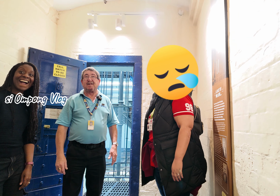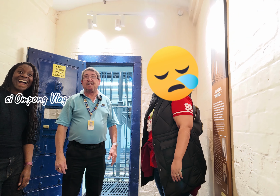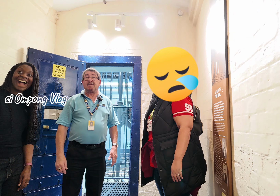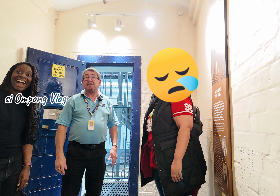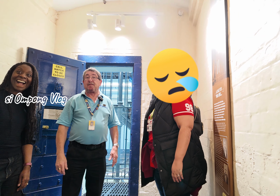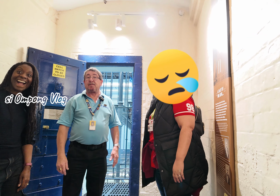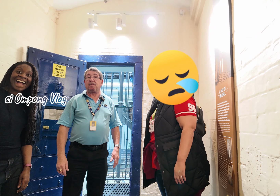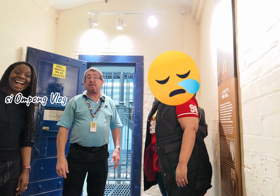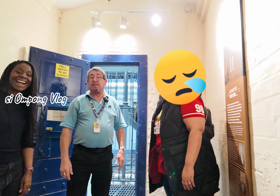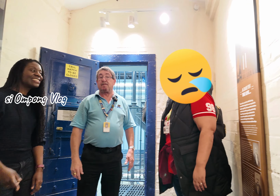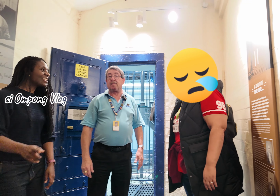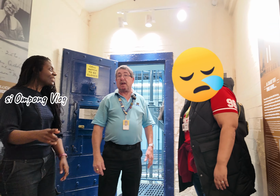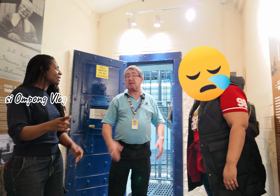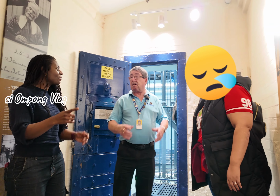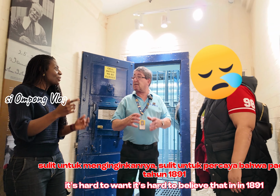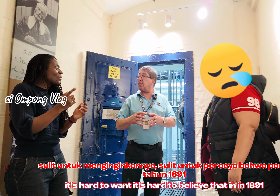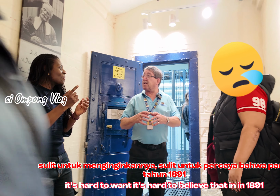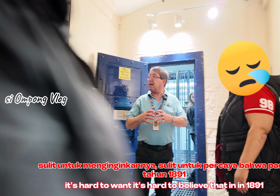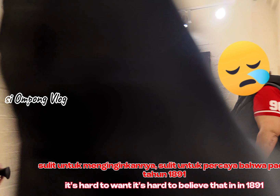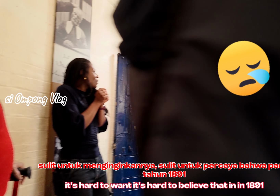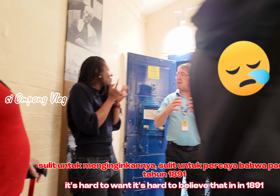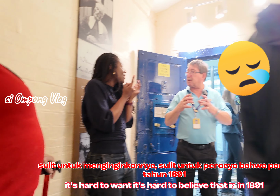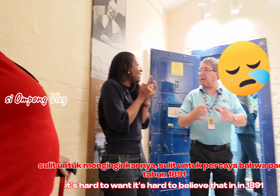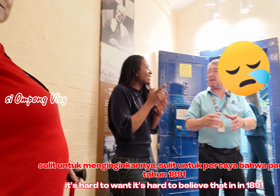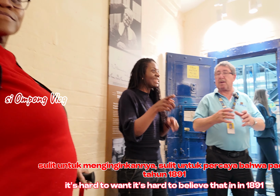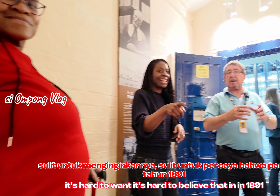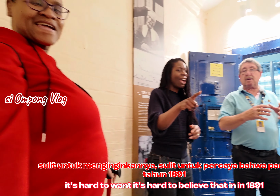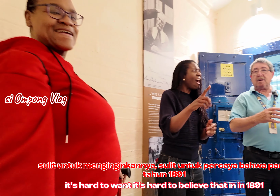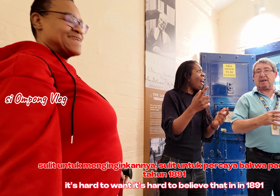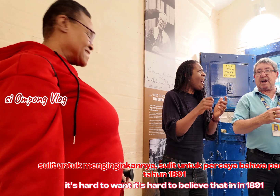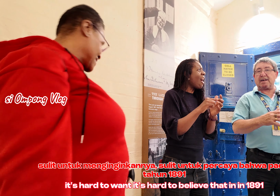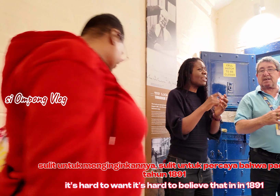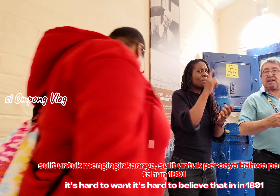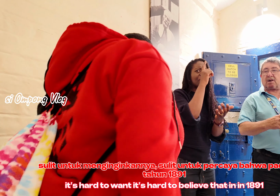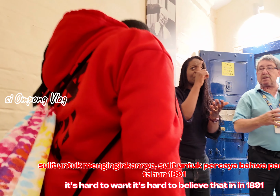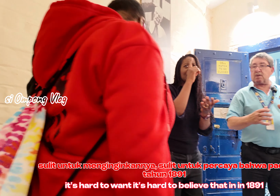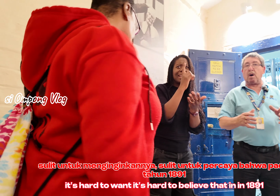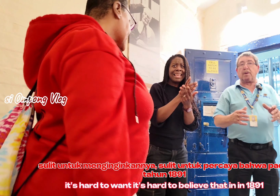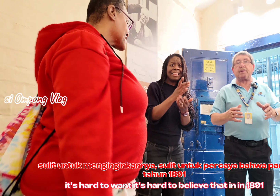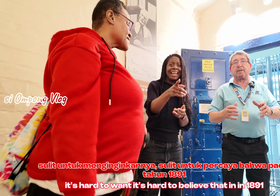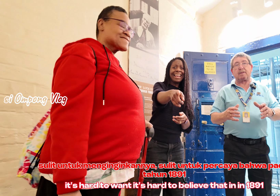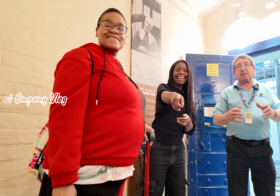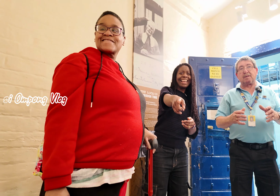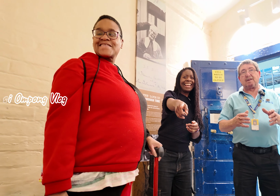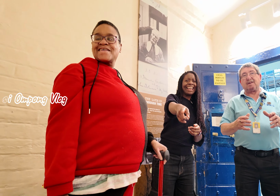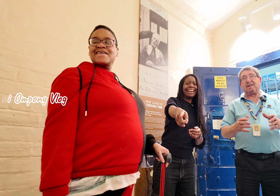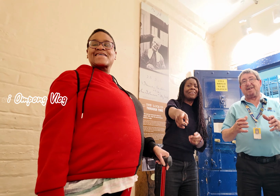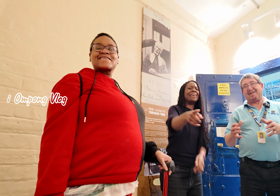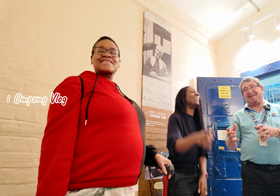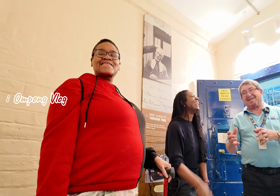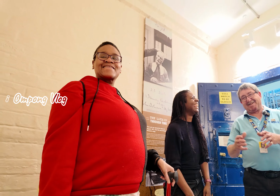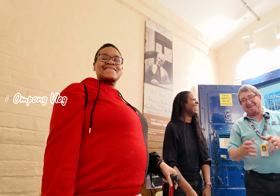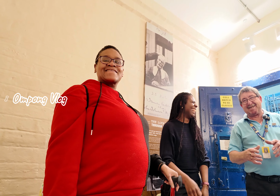Oh. It's hard to believe that in 1891